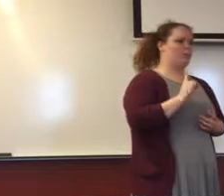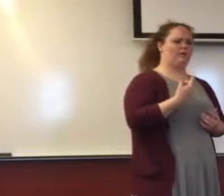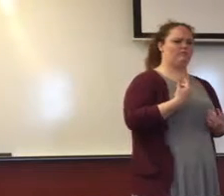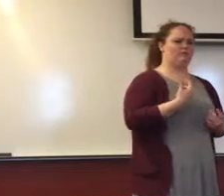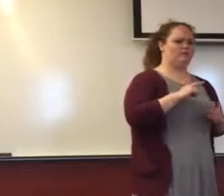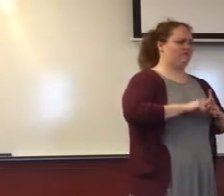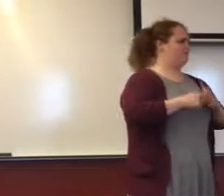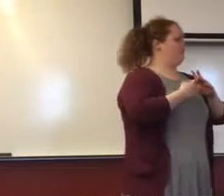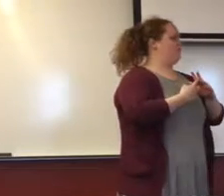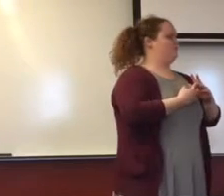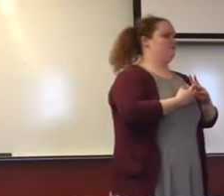Which part?